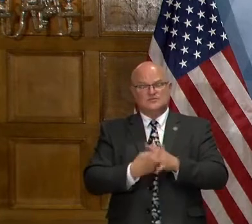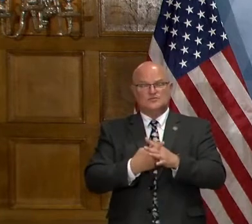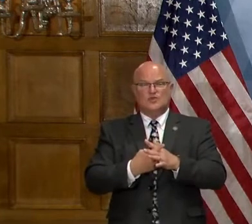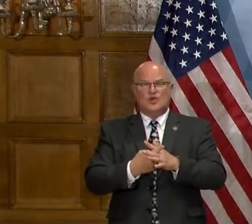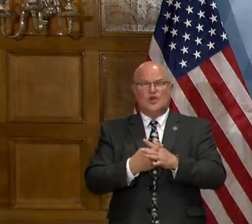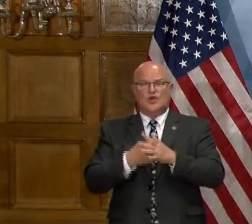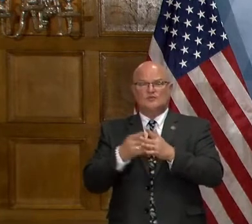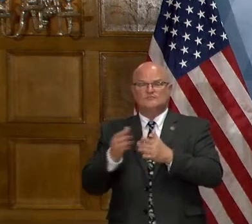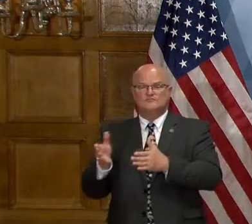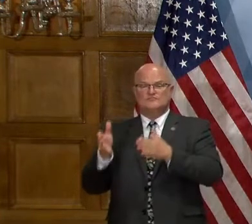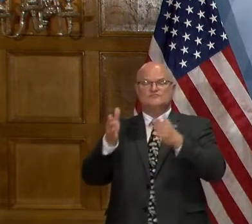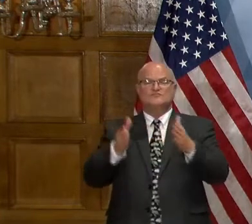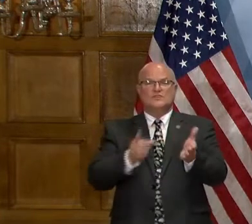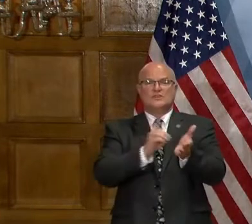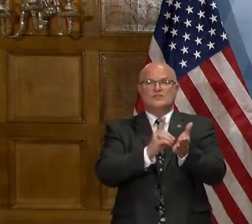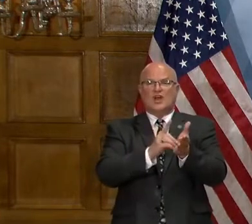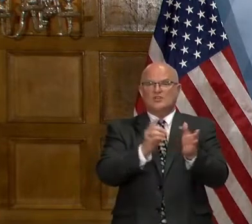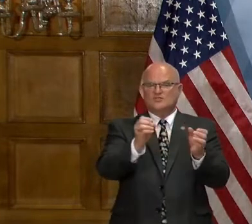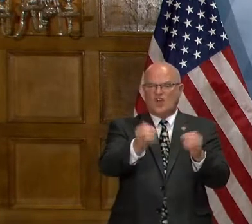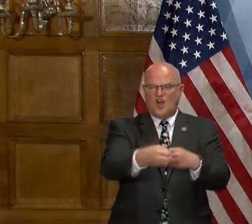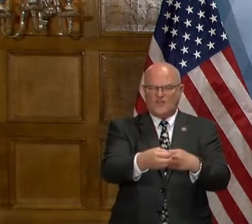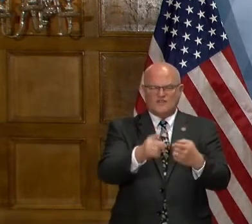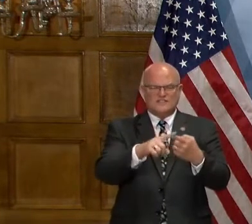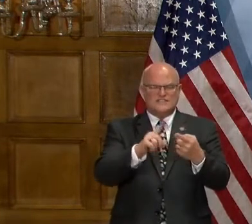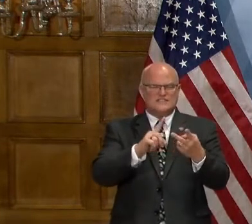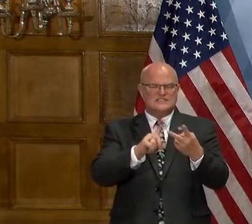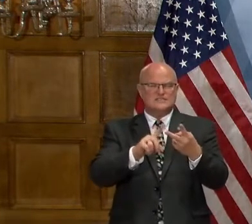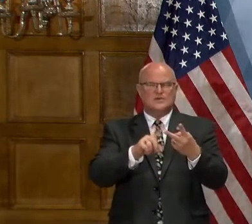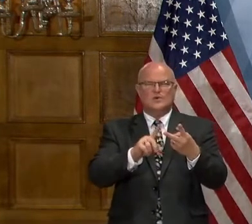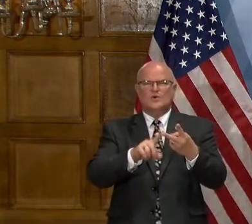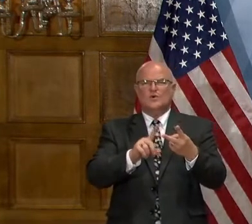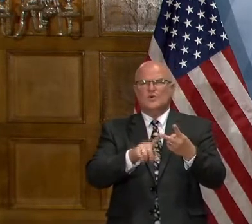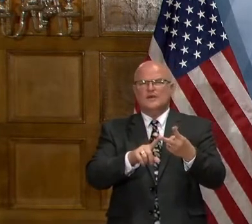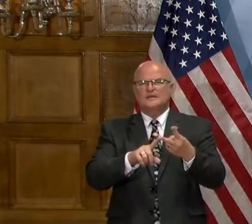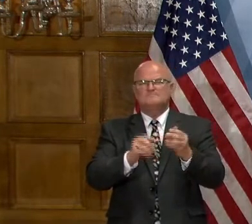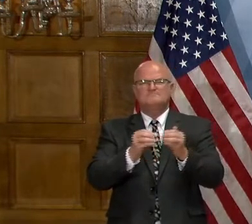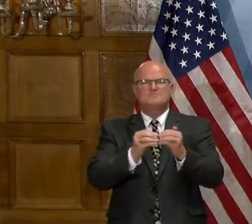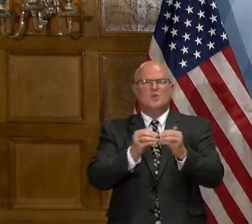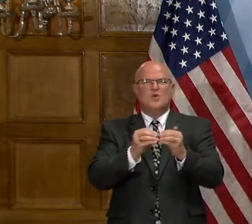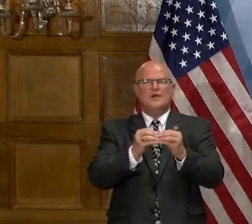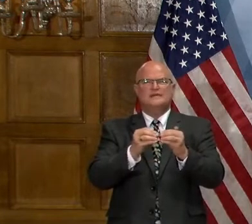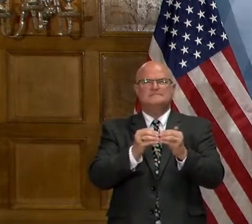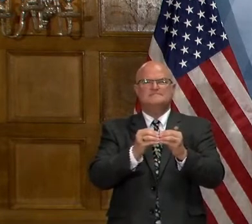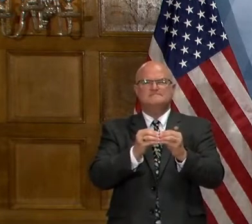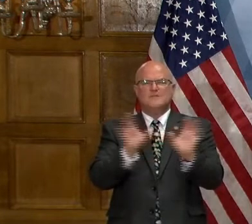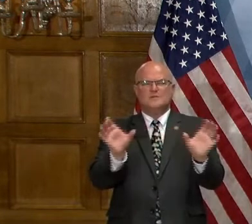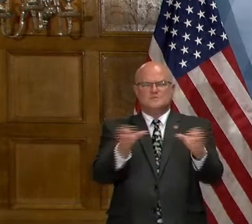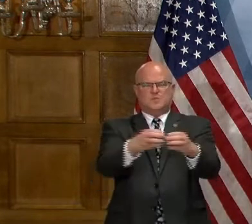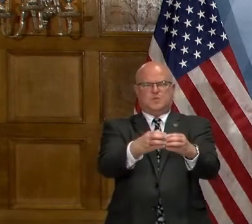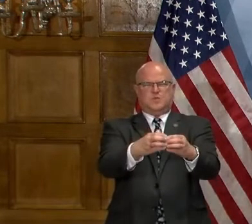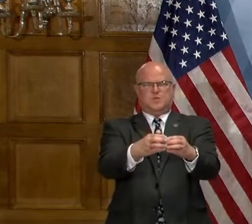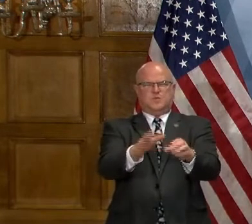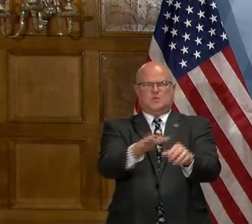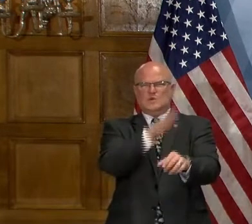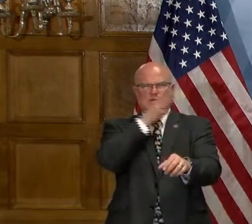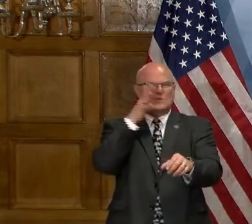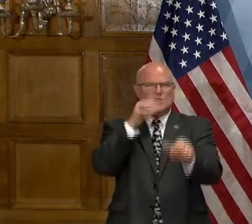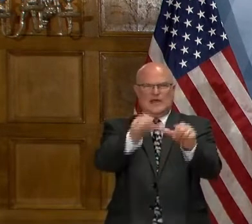moving into doctors' offices or you move into more isolated areas,